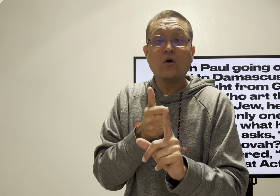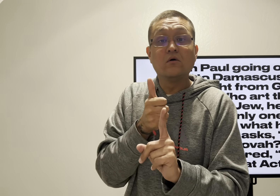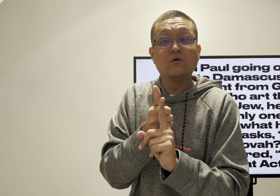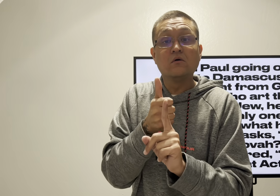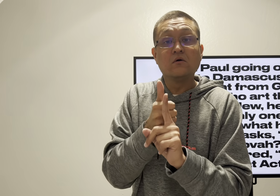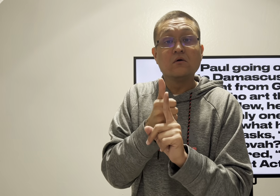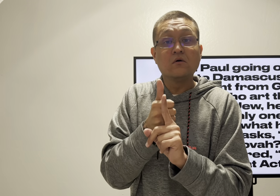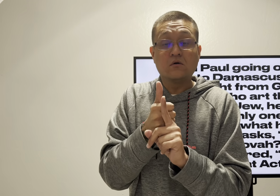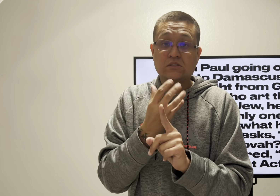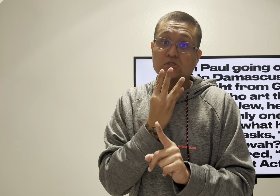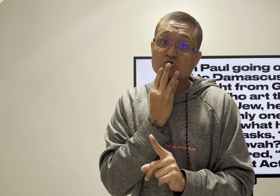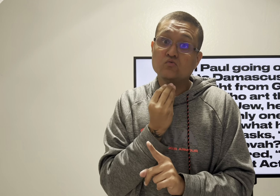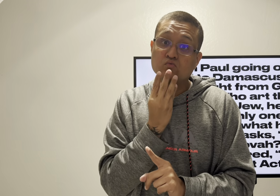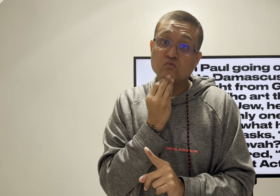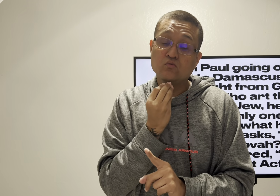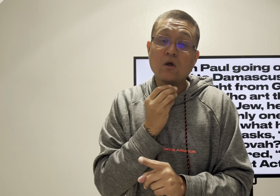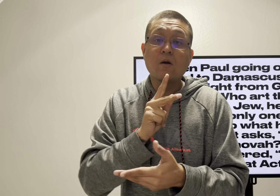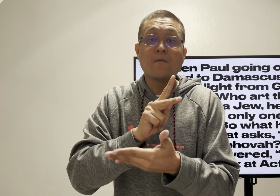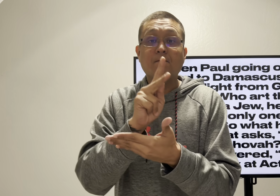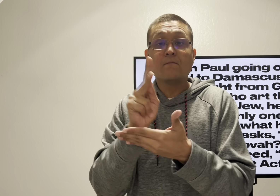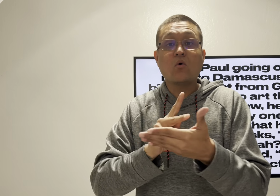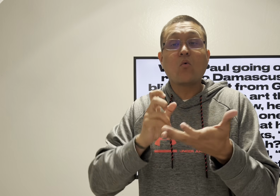Who art thou, Jehovah?